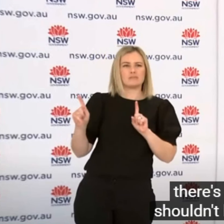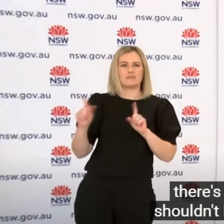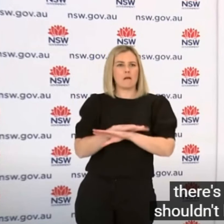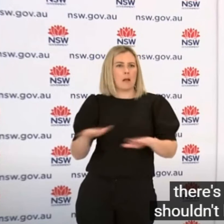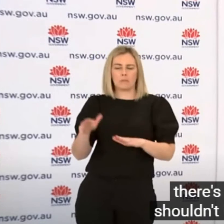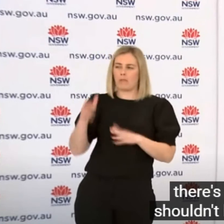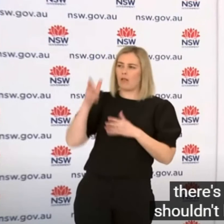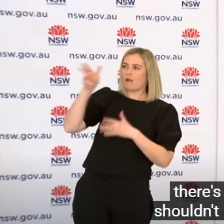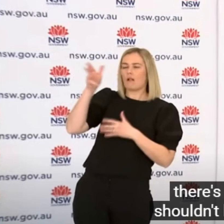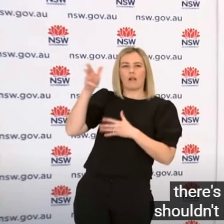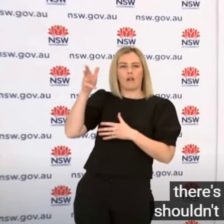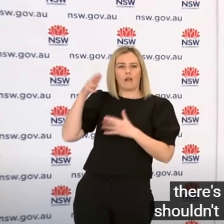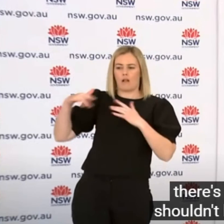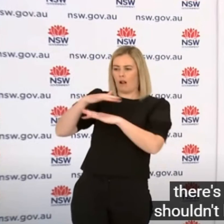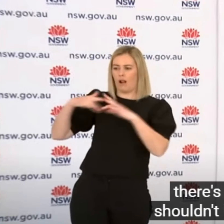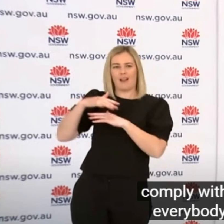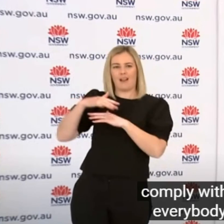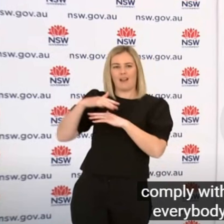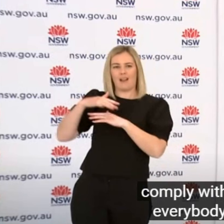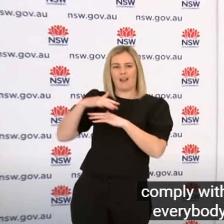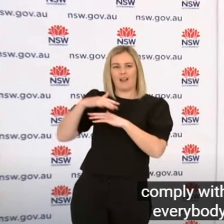out chatting, then people won't get it.